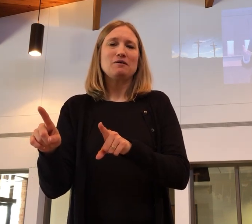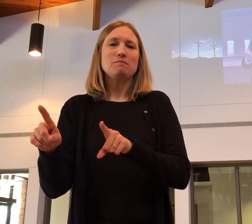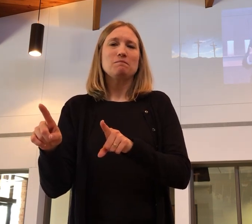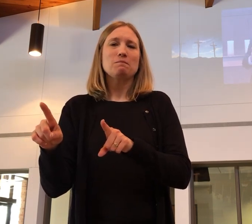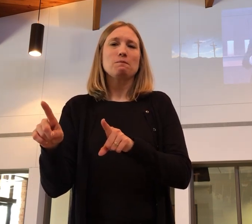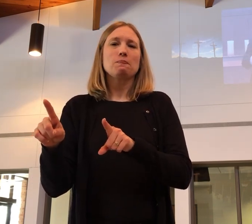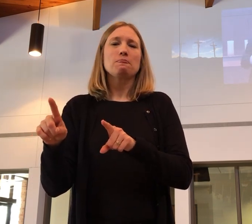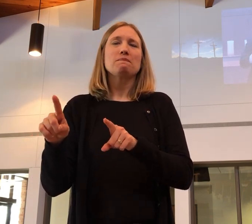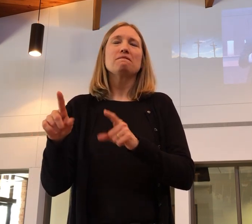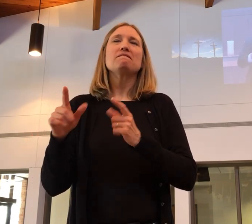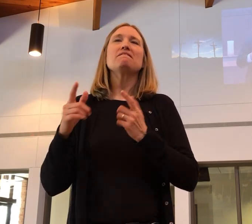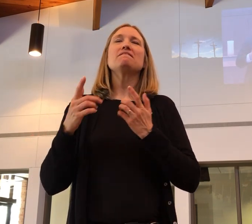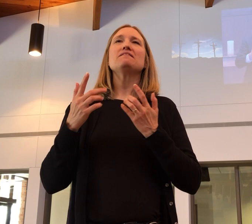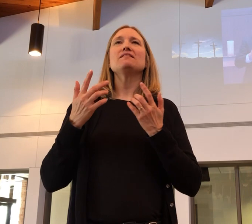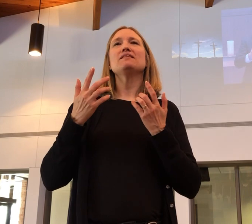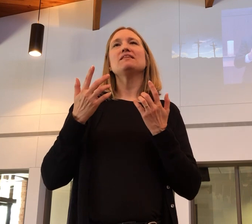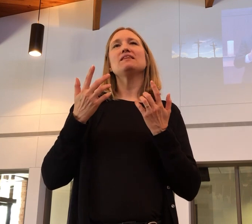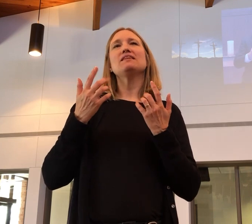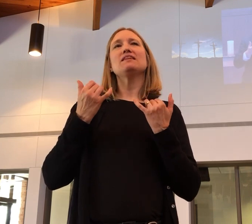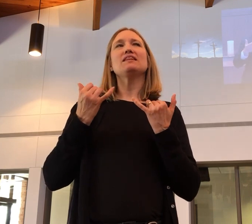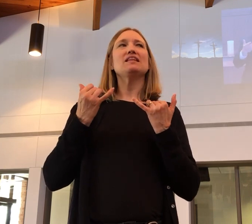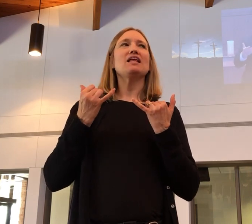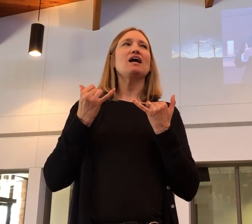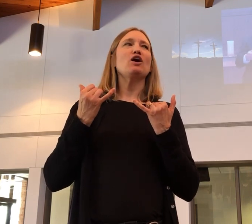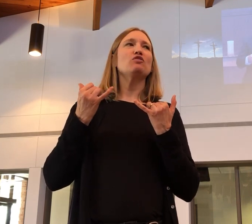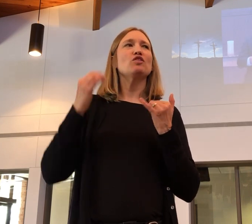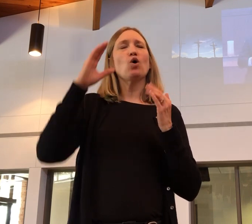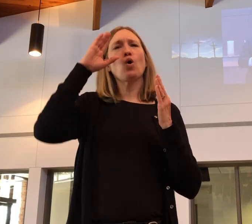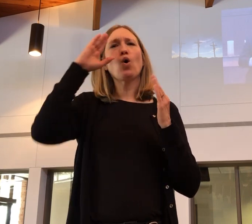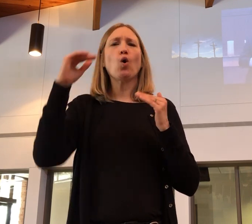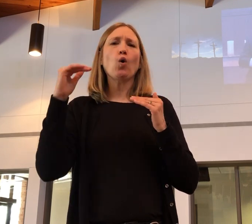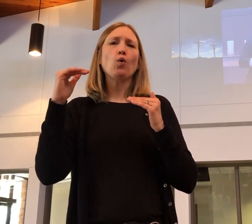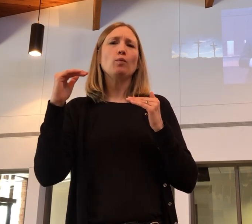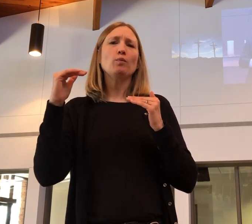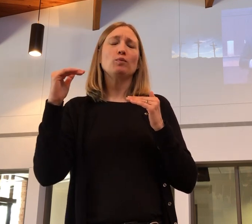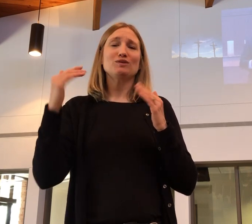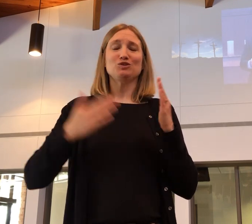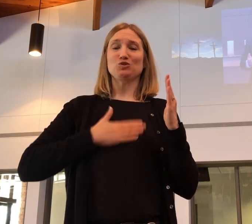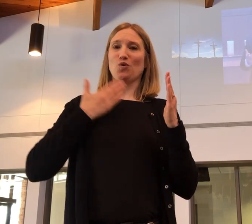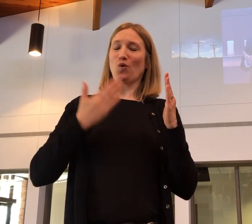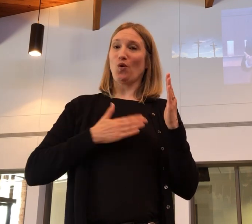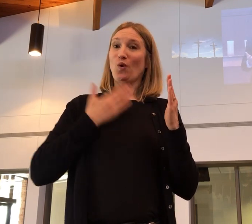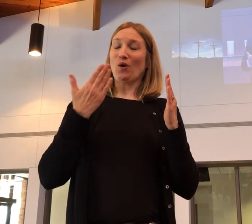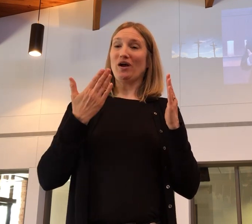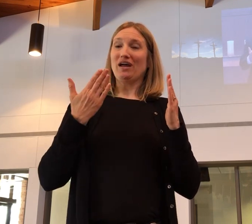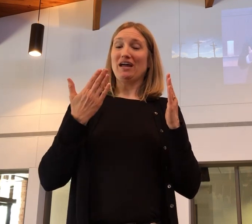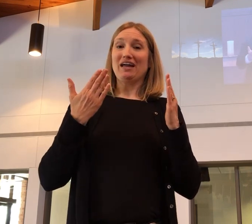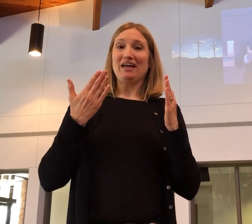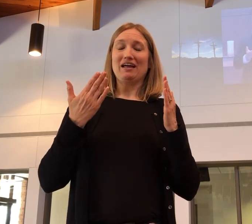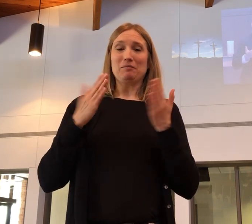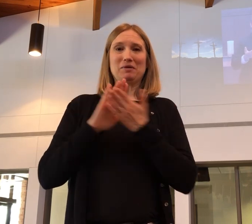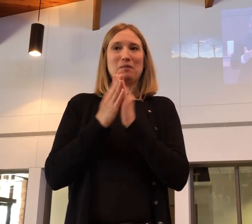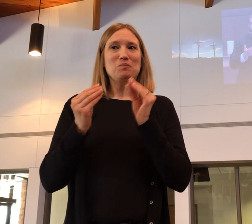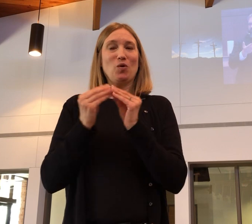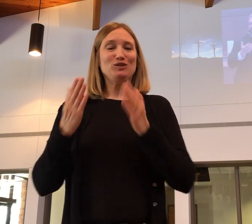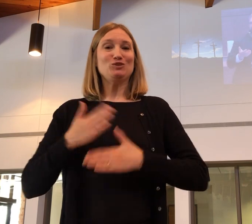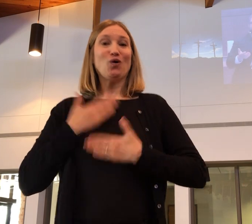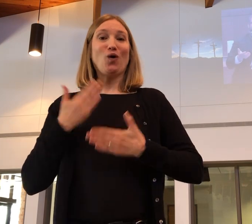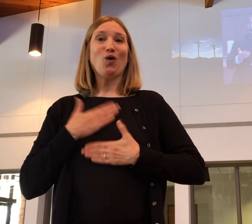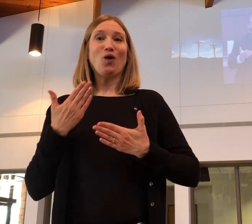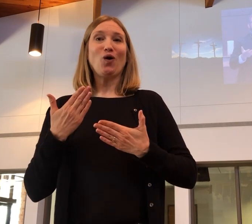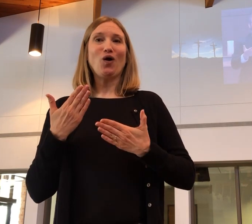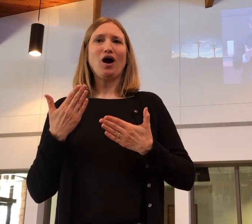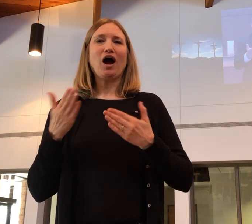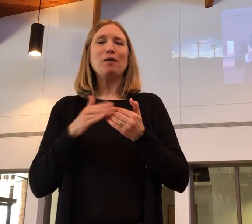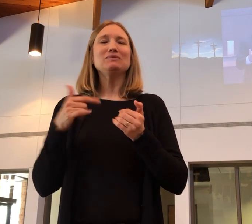hopes of making that joy ever so much joyful, it was always this almost a